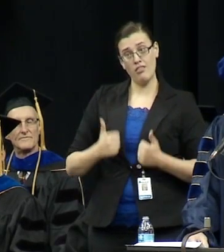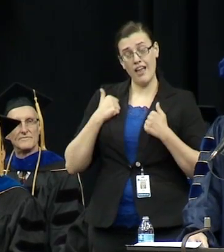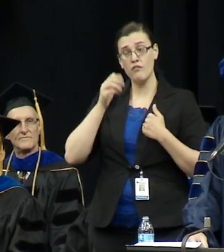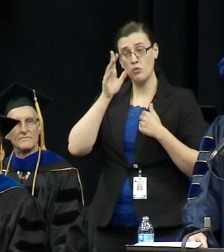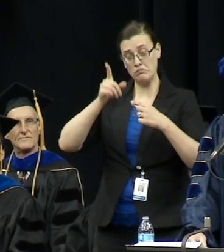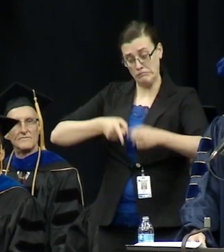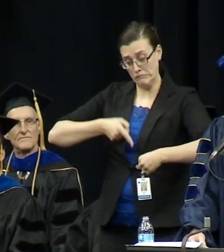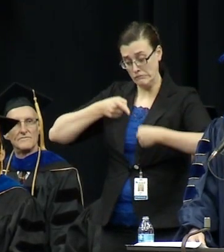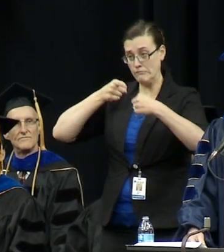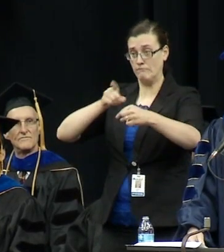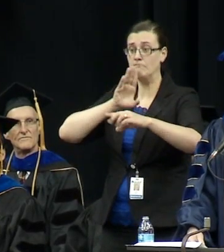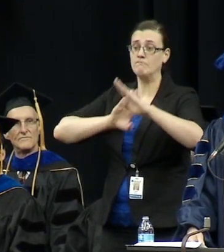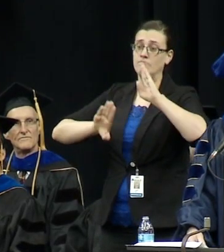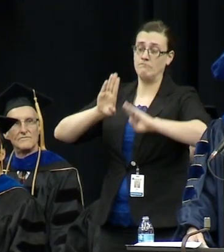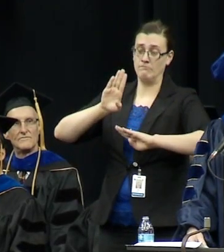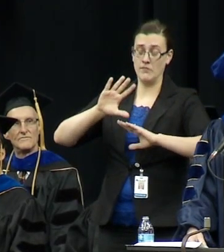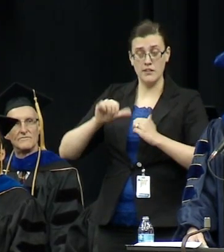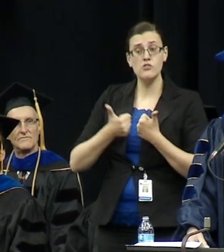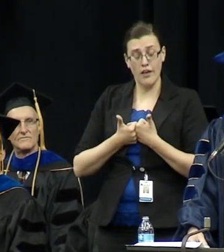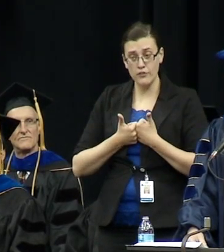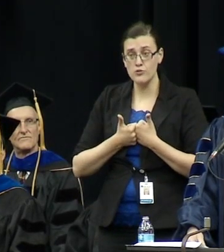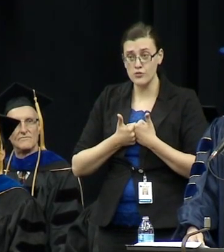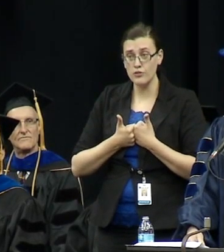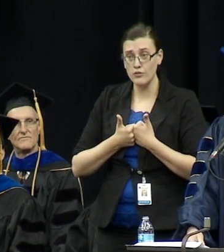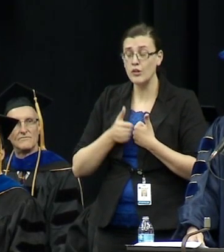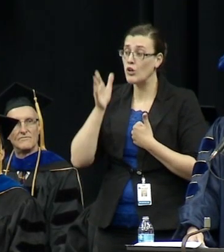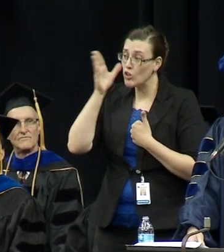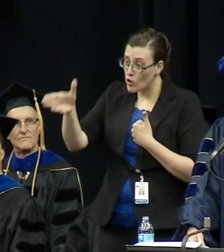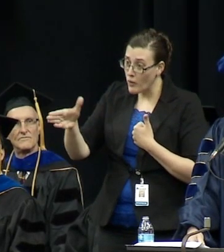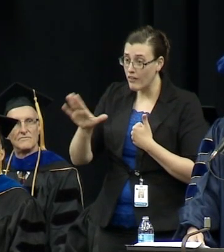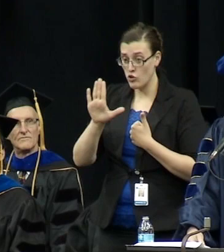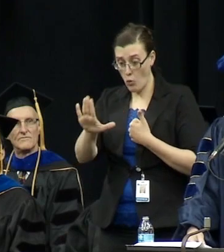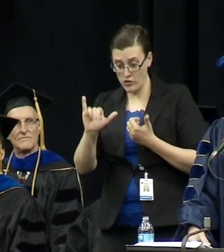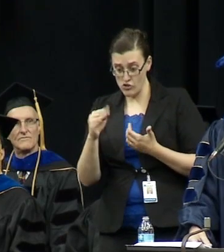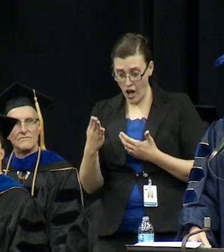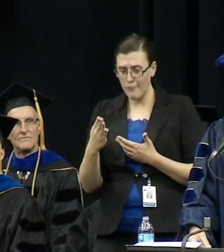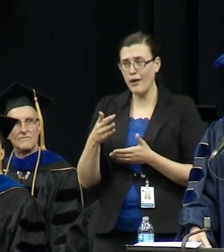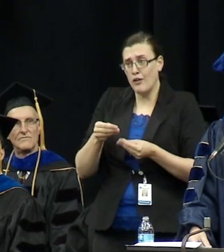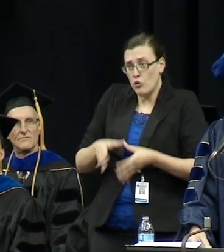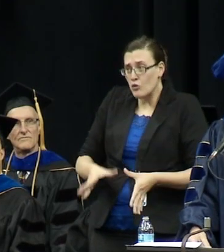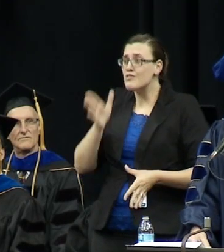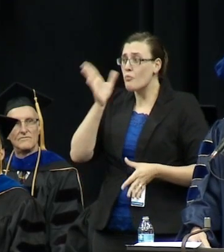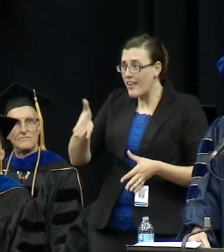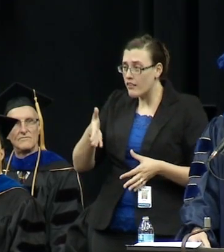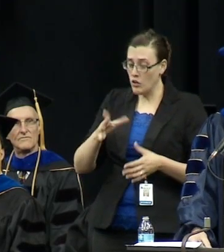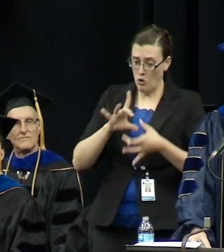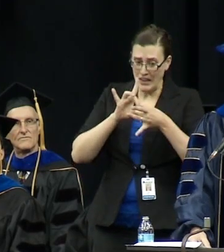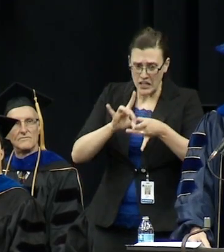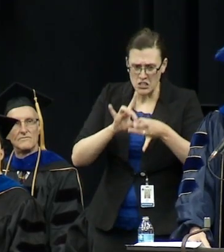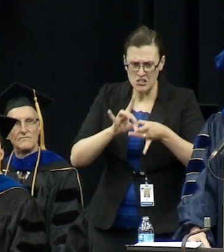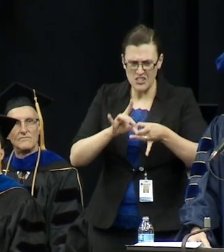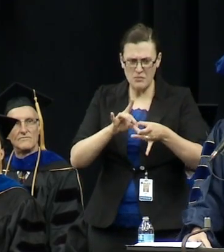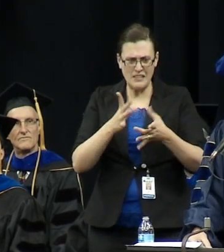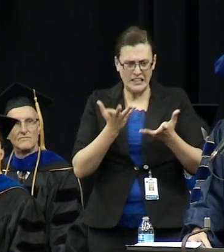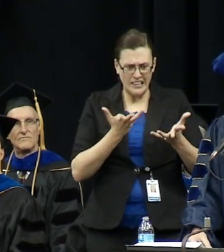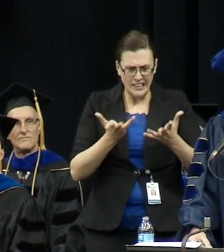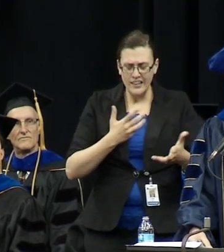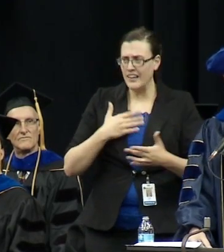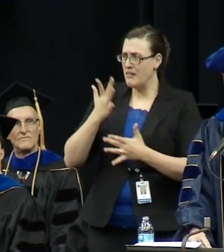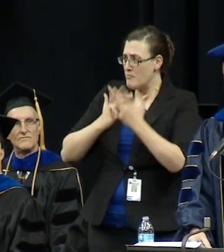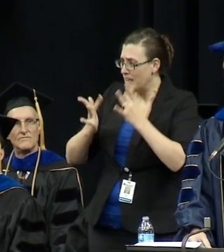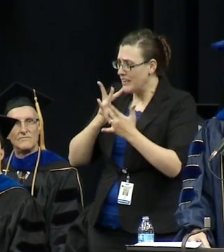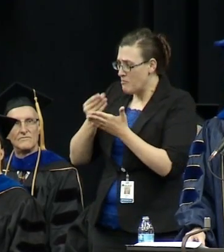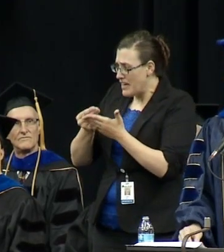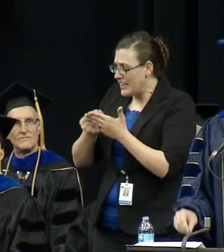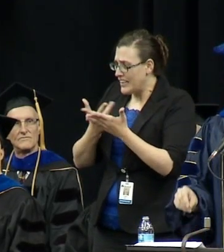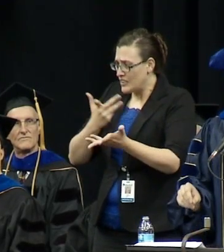difficult. You will face challenges. You will lose jobs. Relationships will be strained. Money will be tight. But